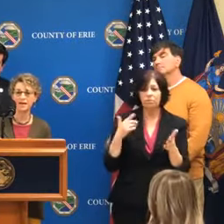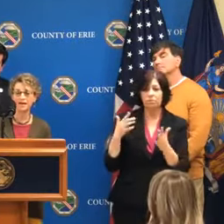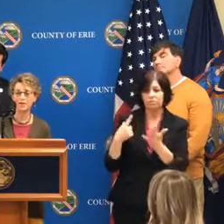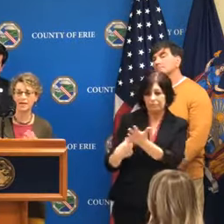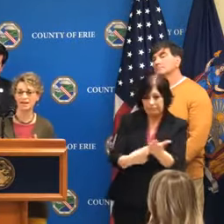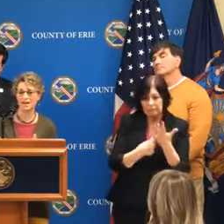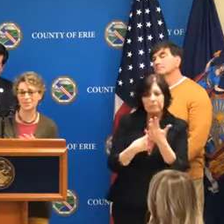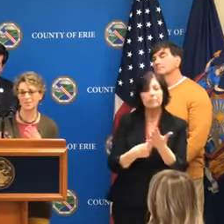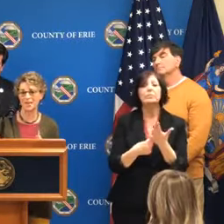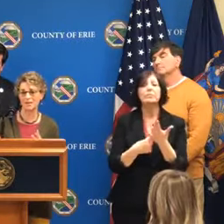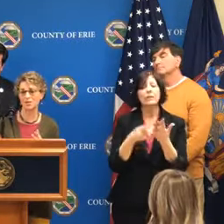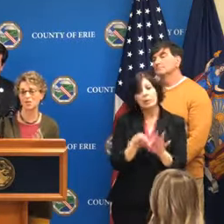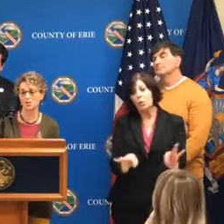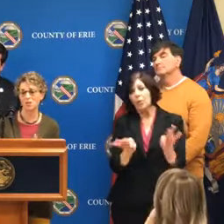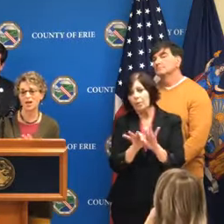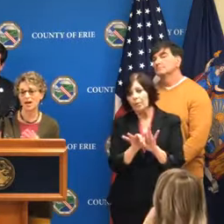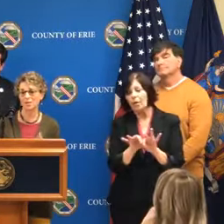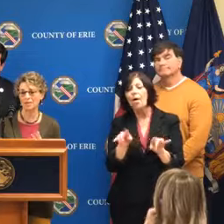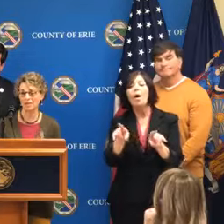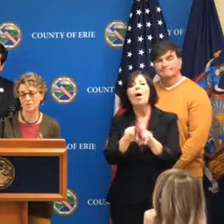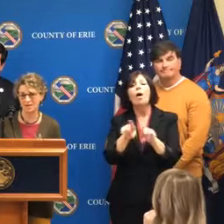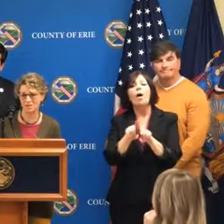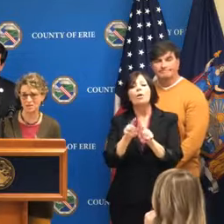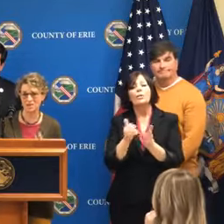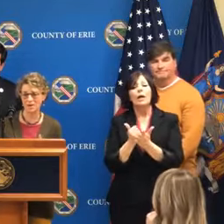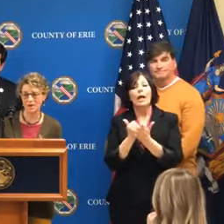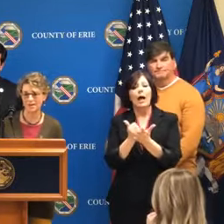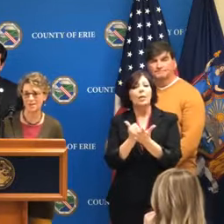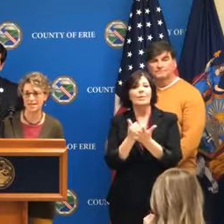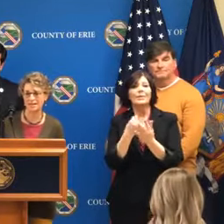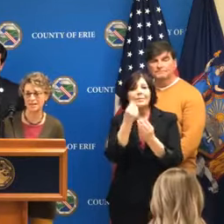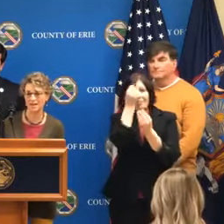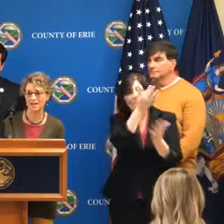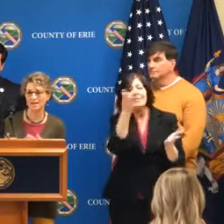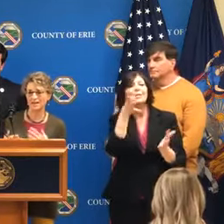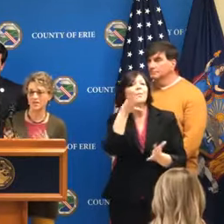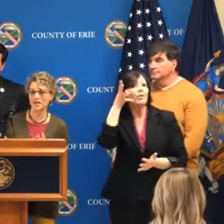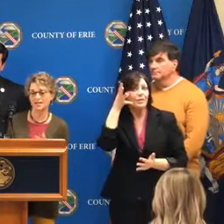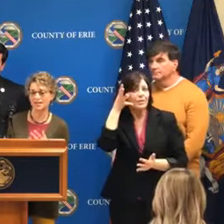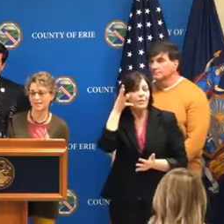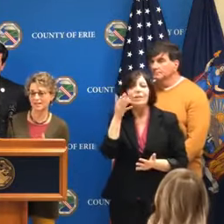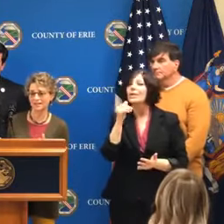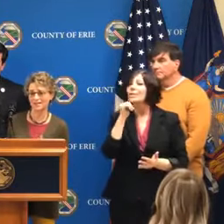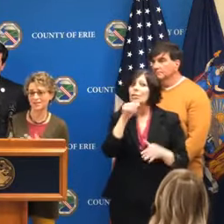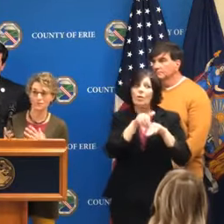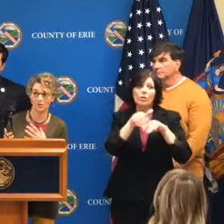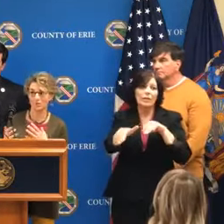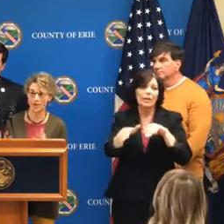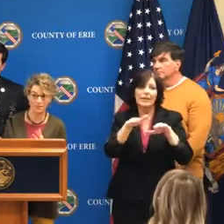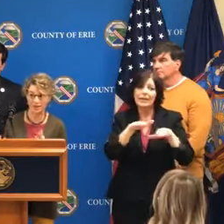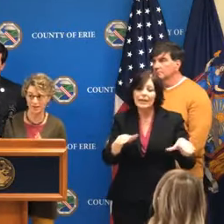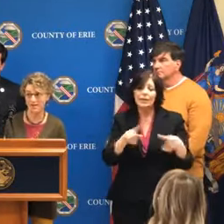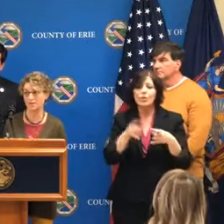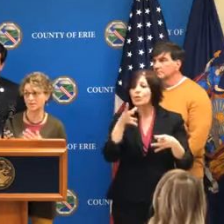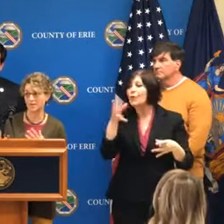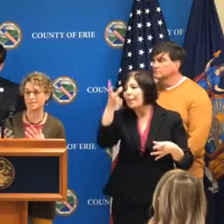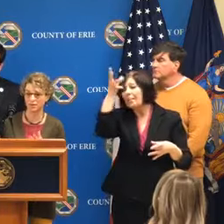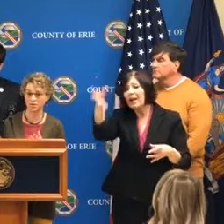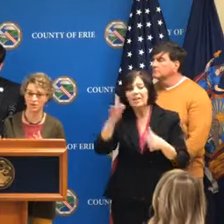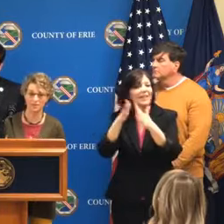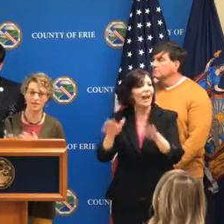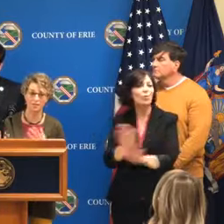because again, and then also helping to give the message to the parents that not to send their kids to their grandparents' house